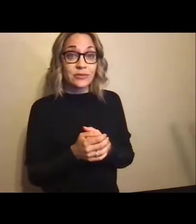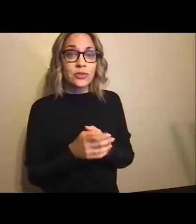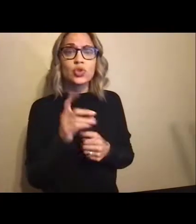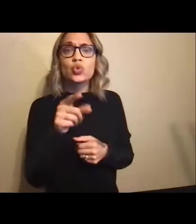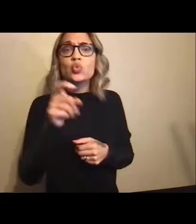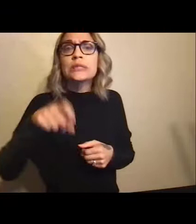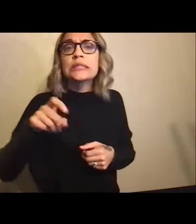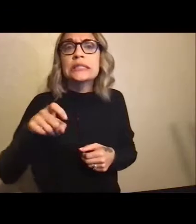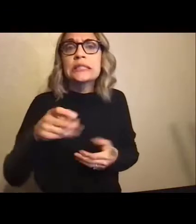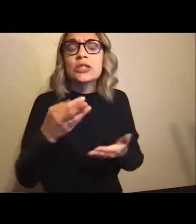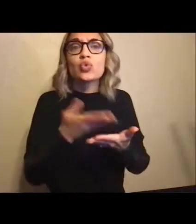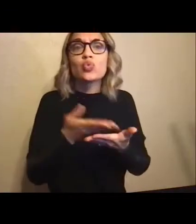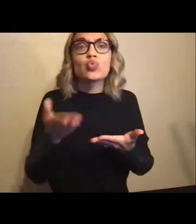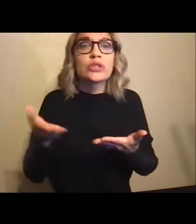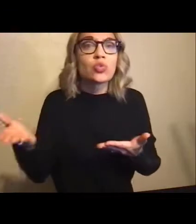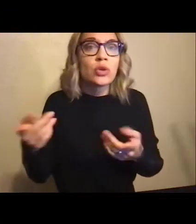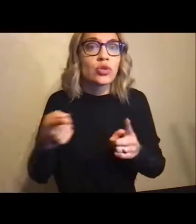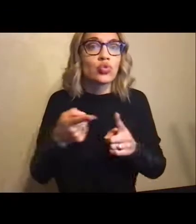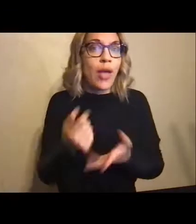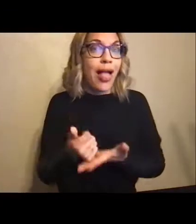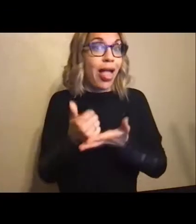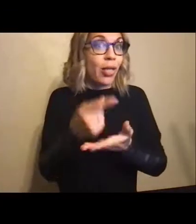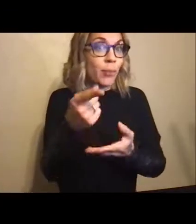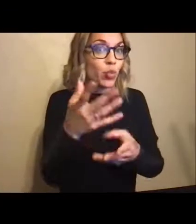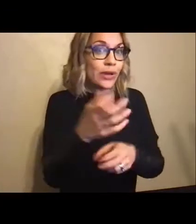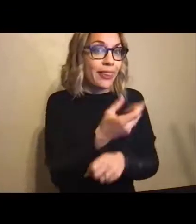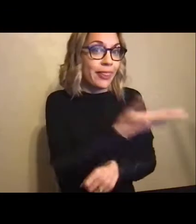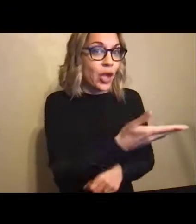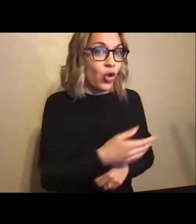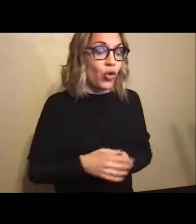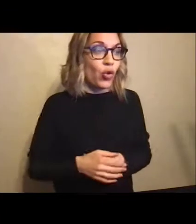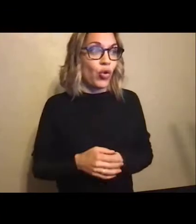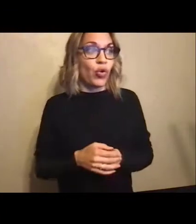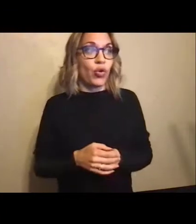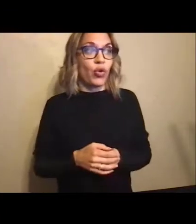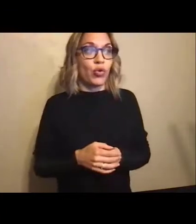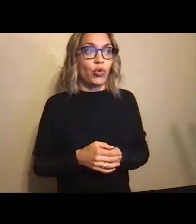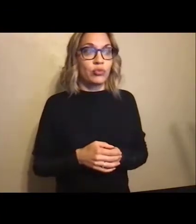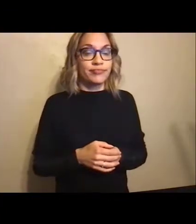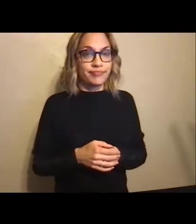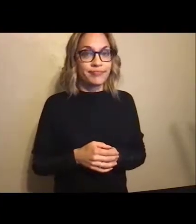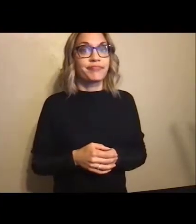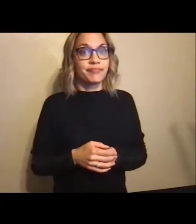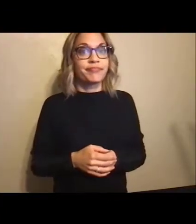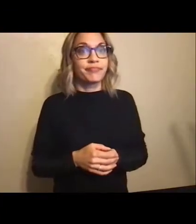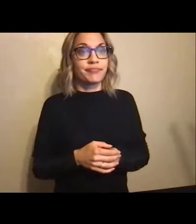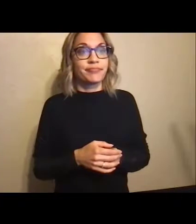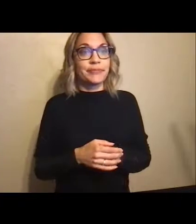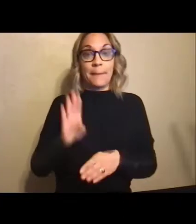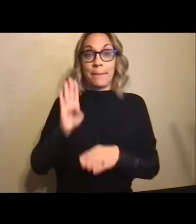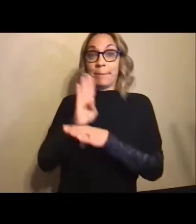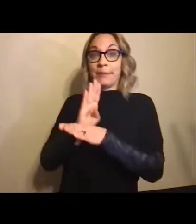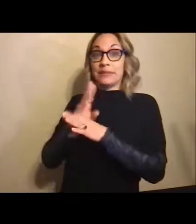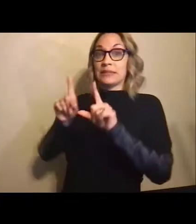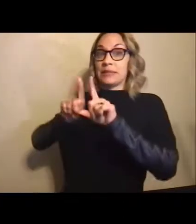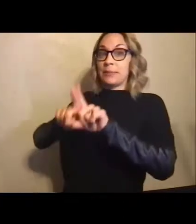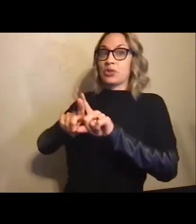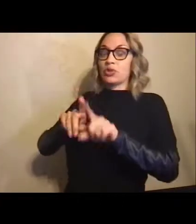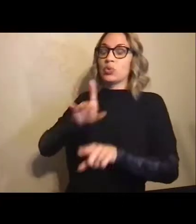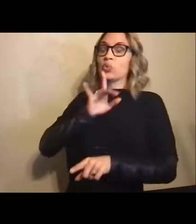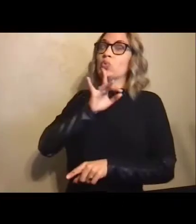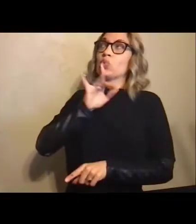Do you already have what it takes? Do you have the resources to help you get there?